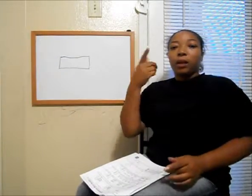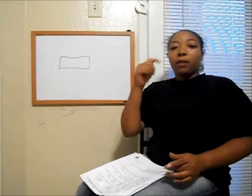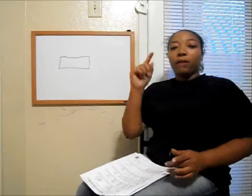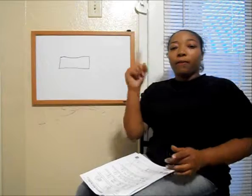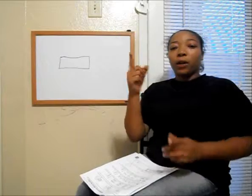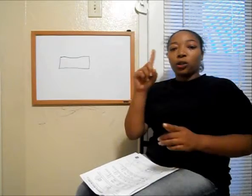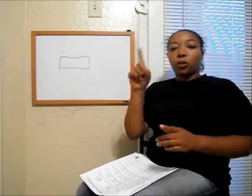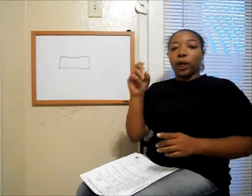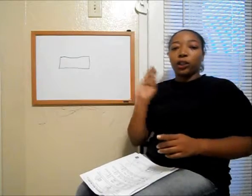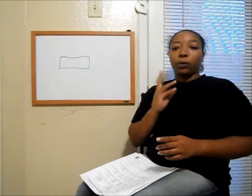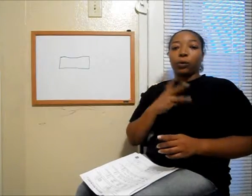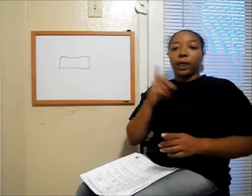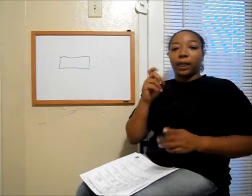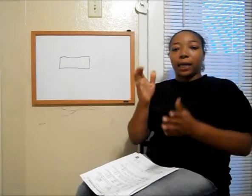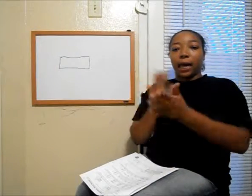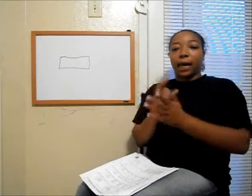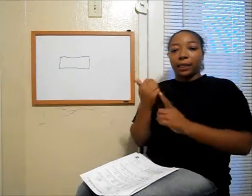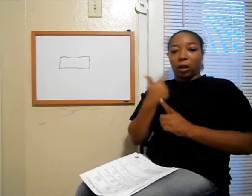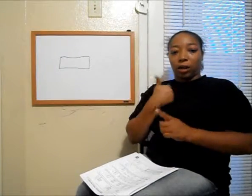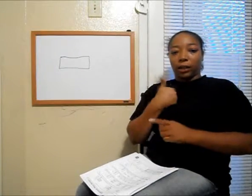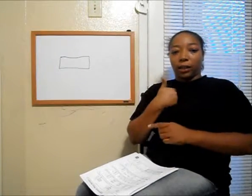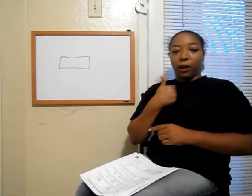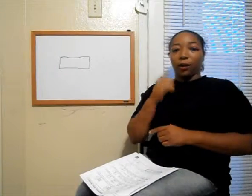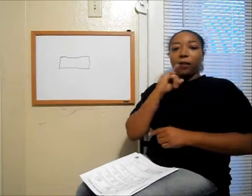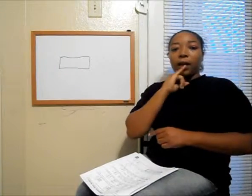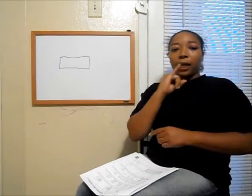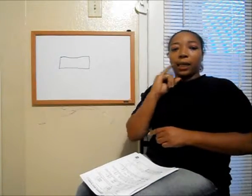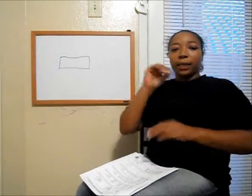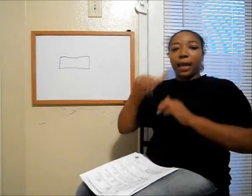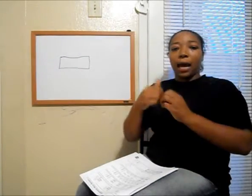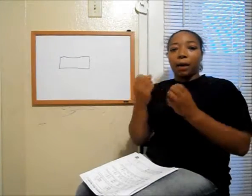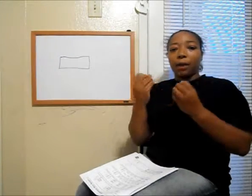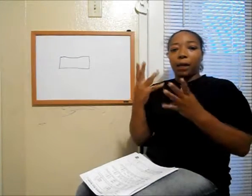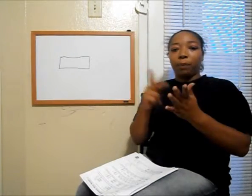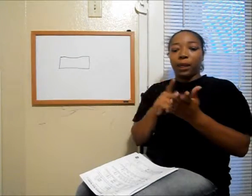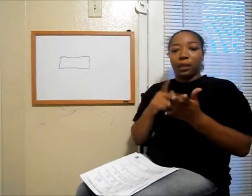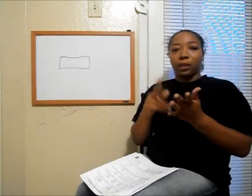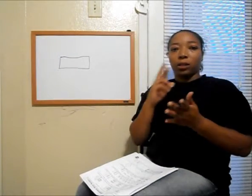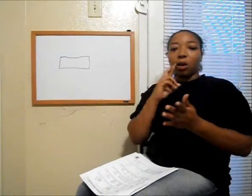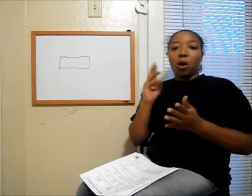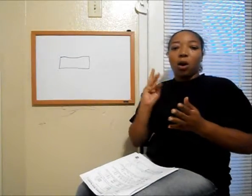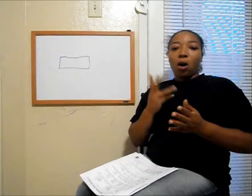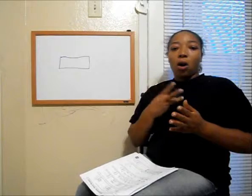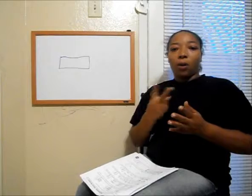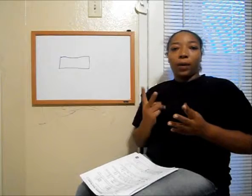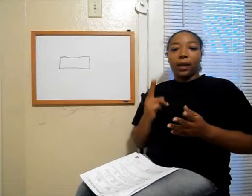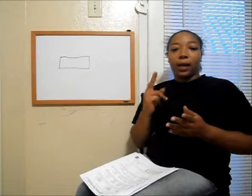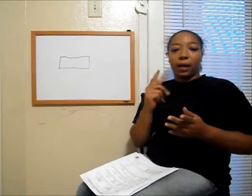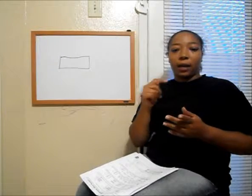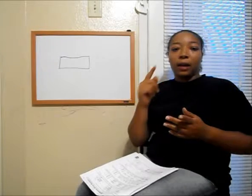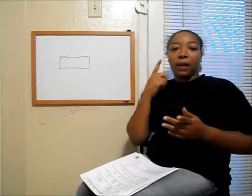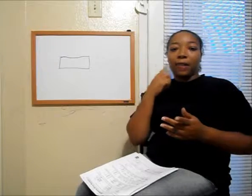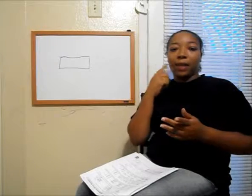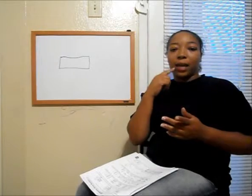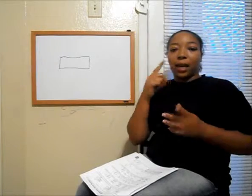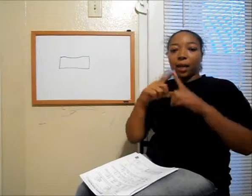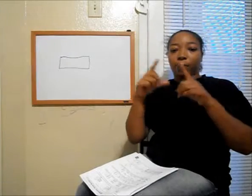the first question we need to ask ourselves is how many pieces are we cutting the candy